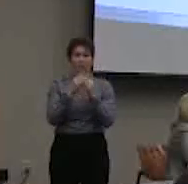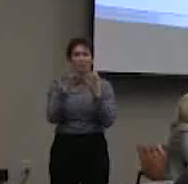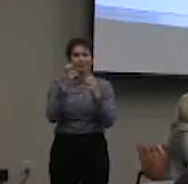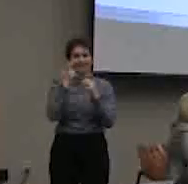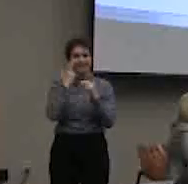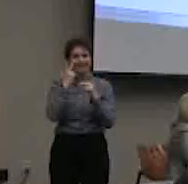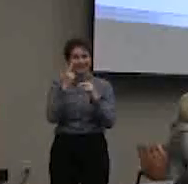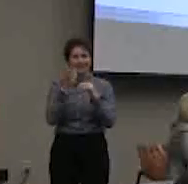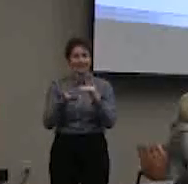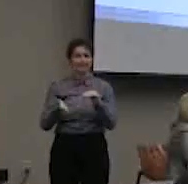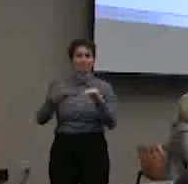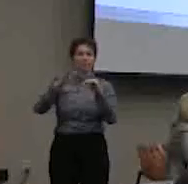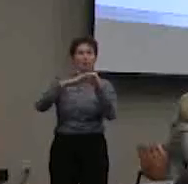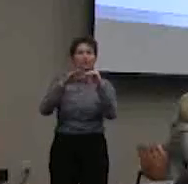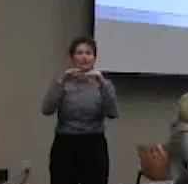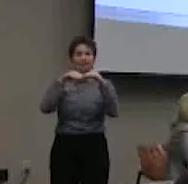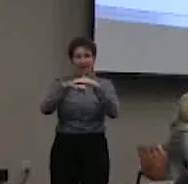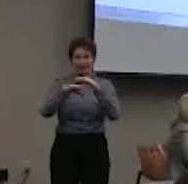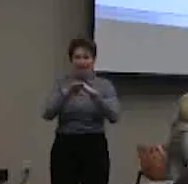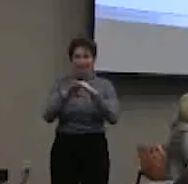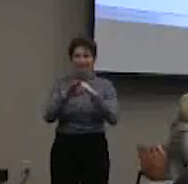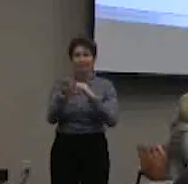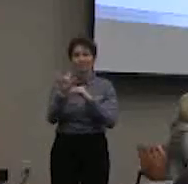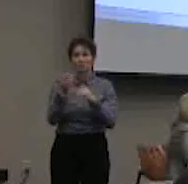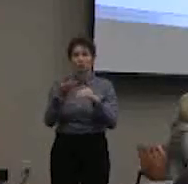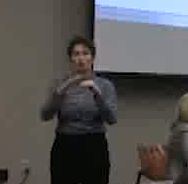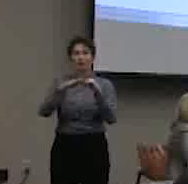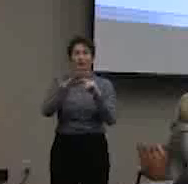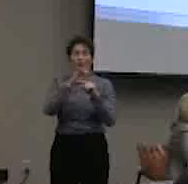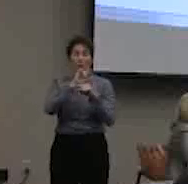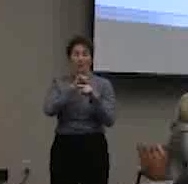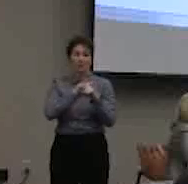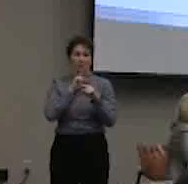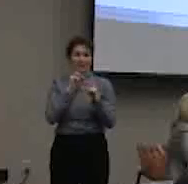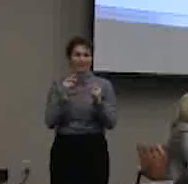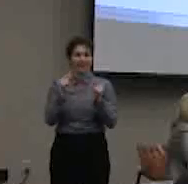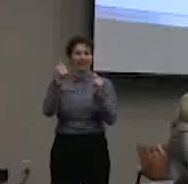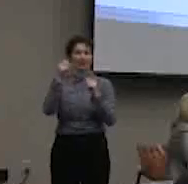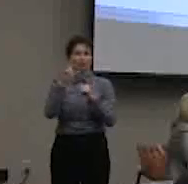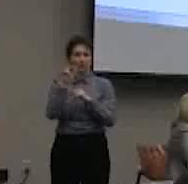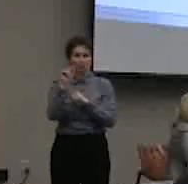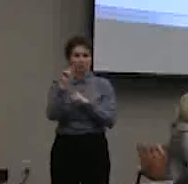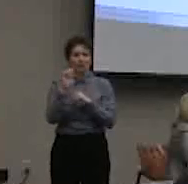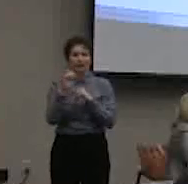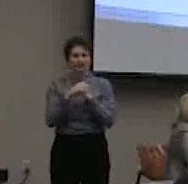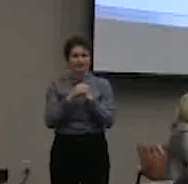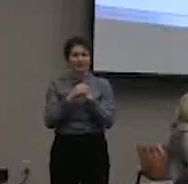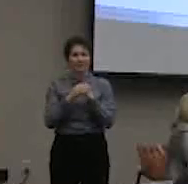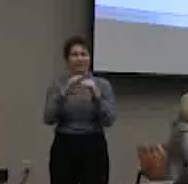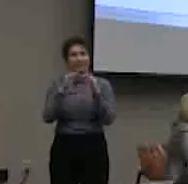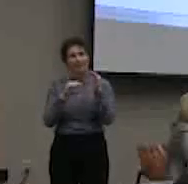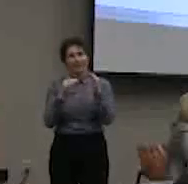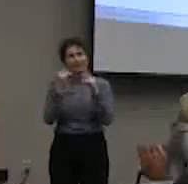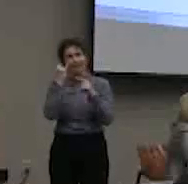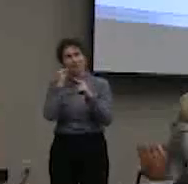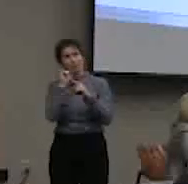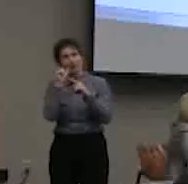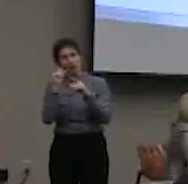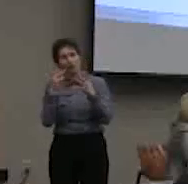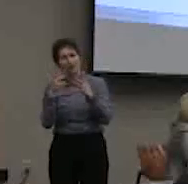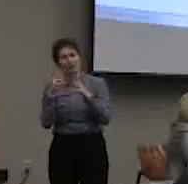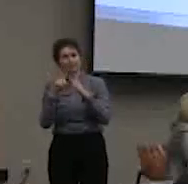access and increased quality at a faster rate than you would see if you weren't already